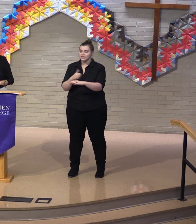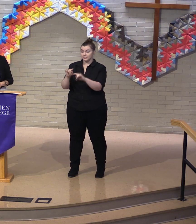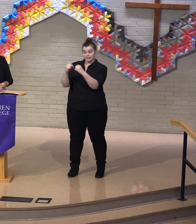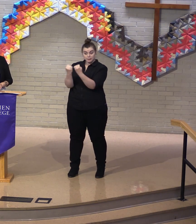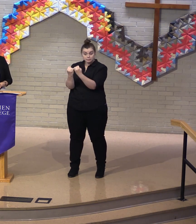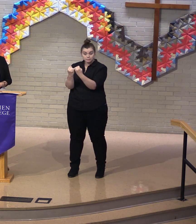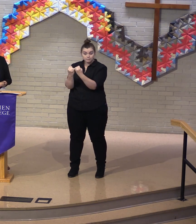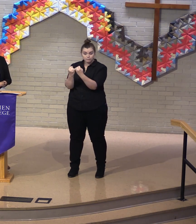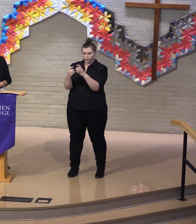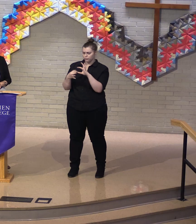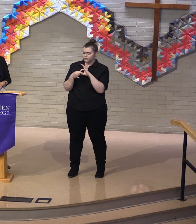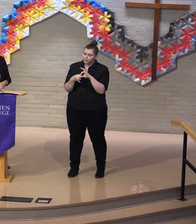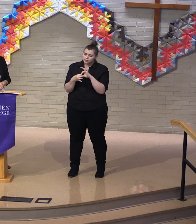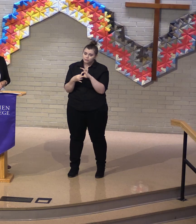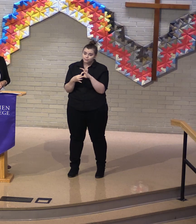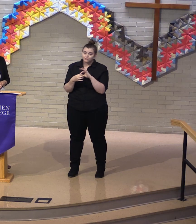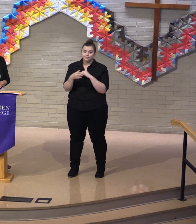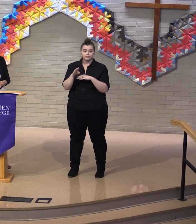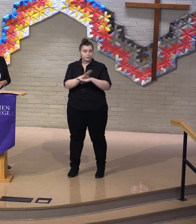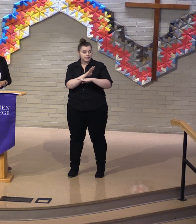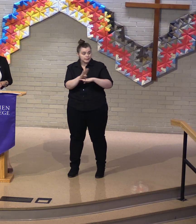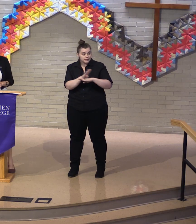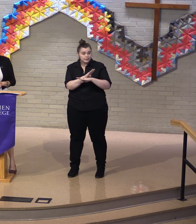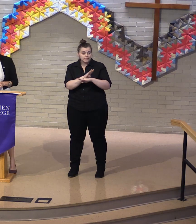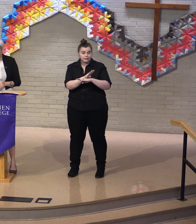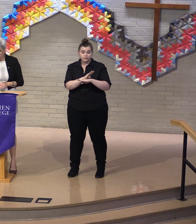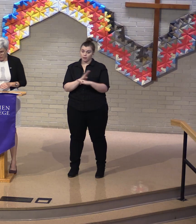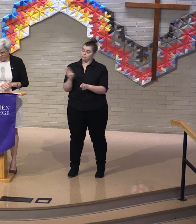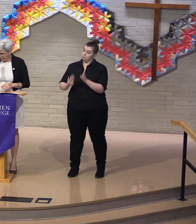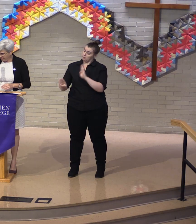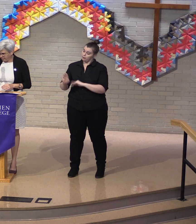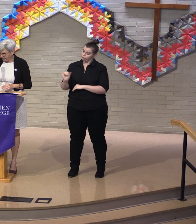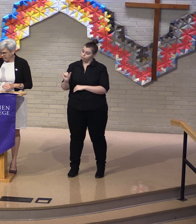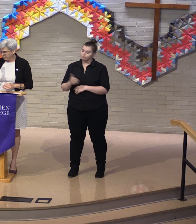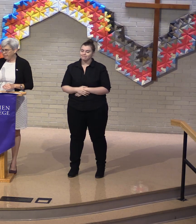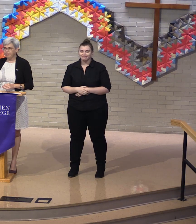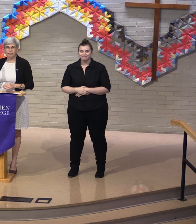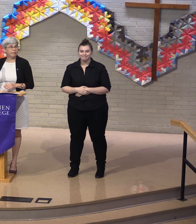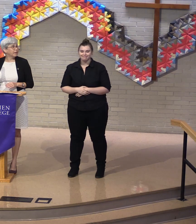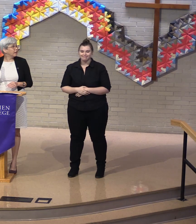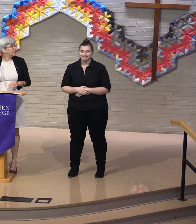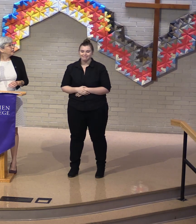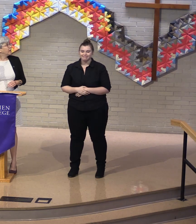teams, in relationships and business and biology.